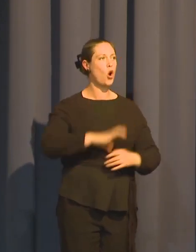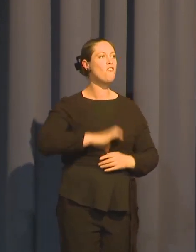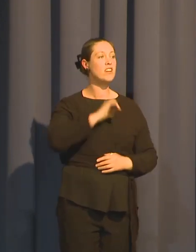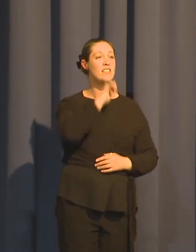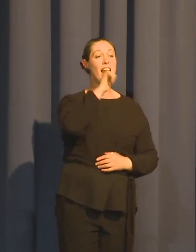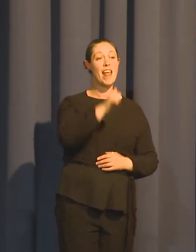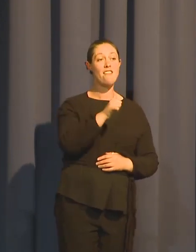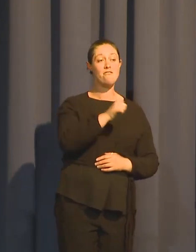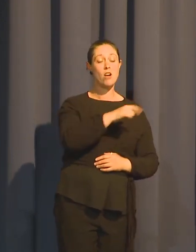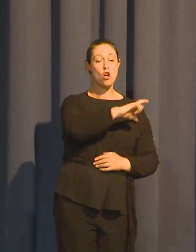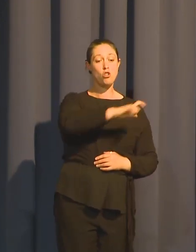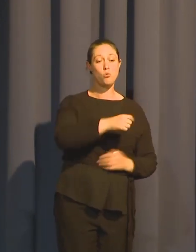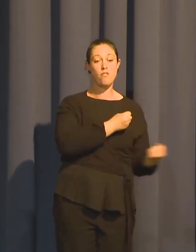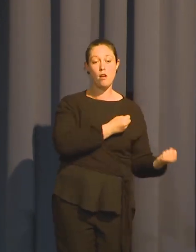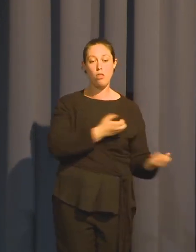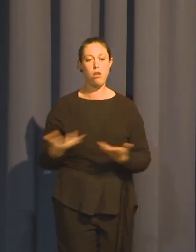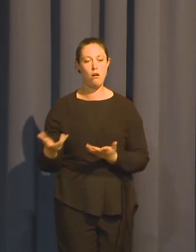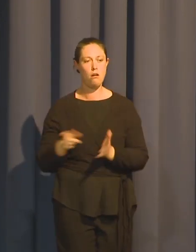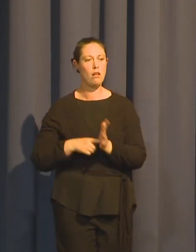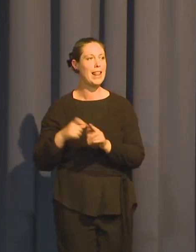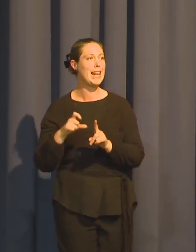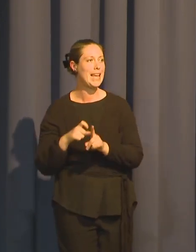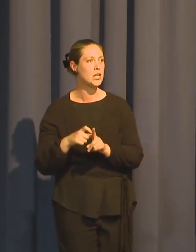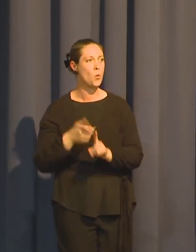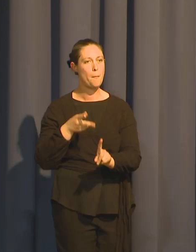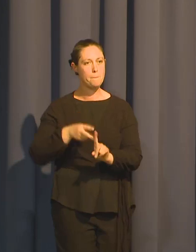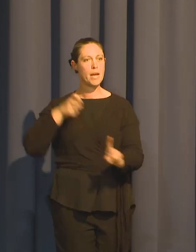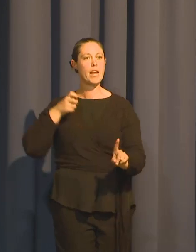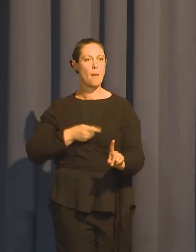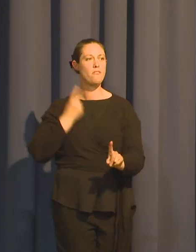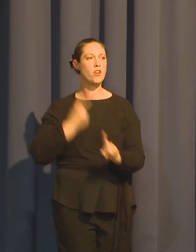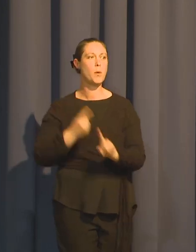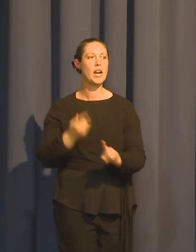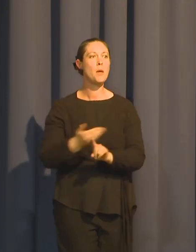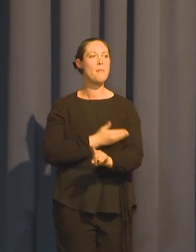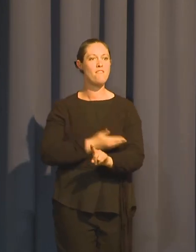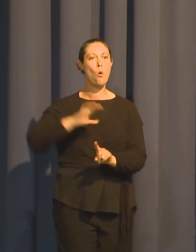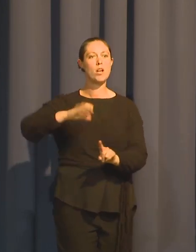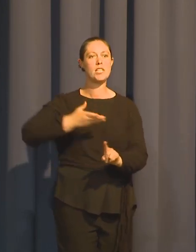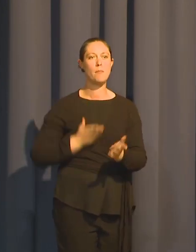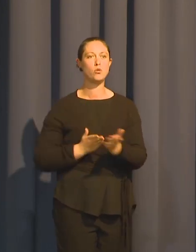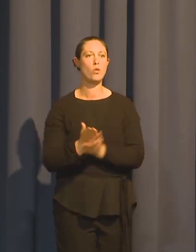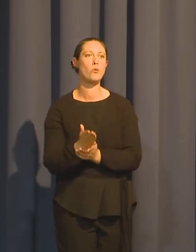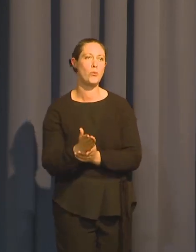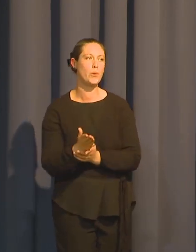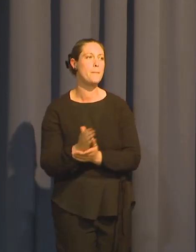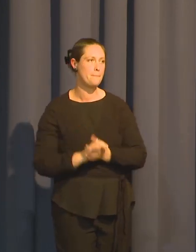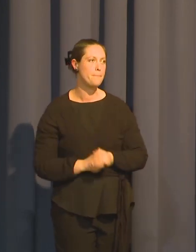river or elsewhere, that we can ensure that it doesn't make it to your taps.